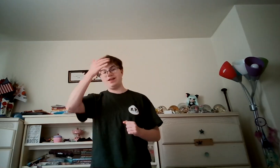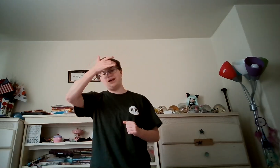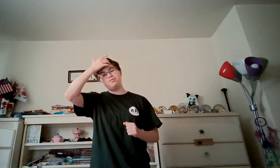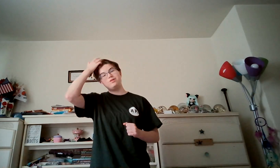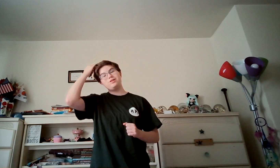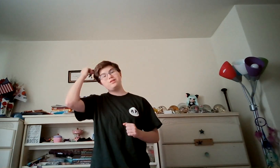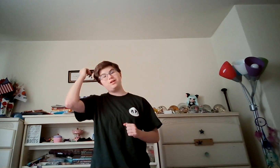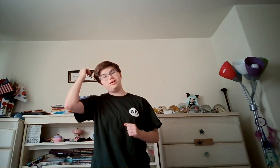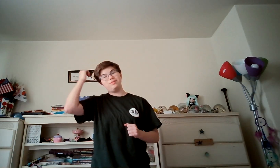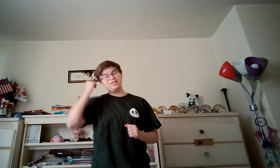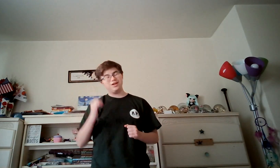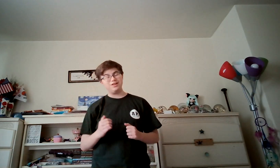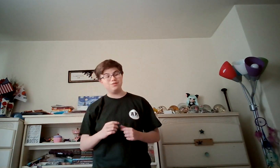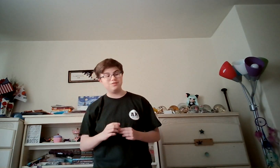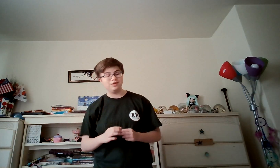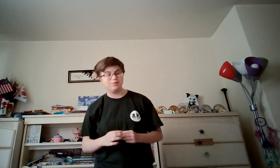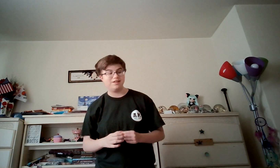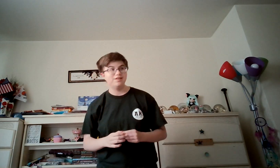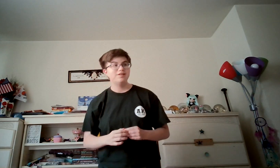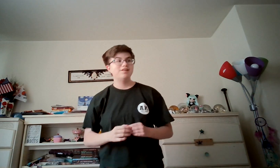now, I know it very well.